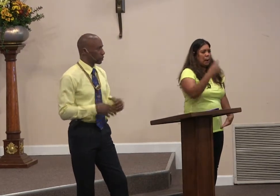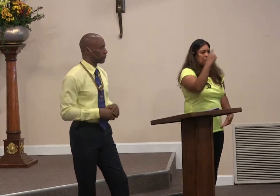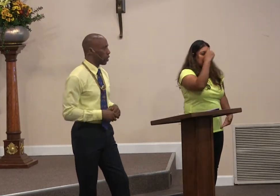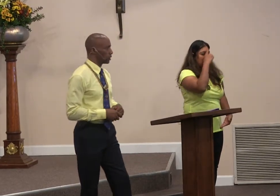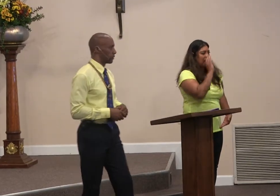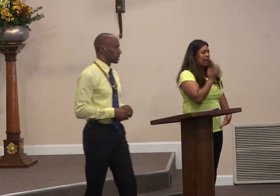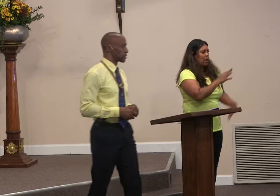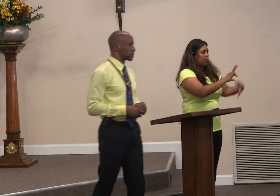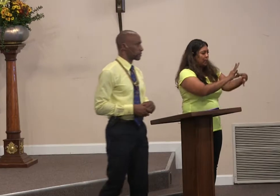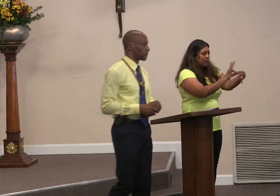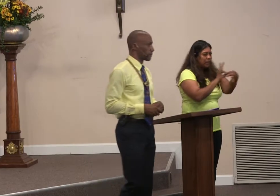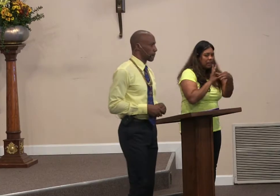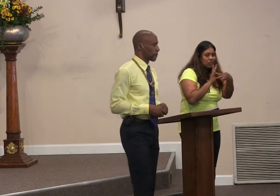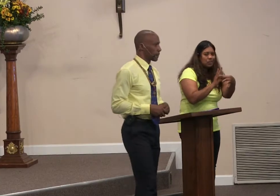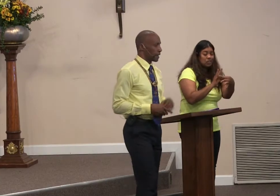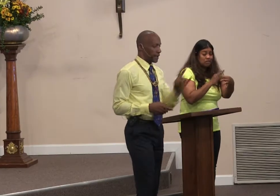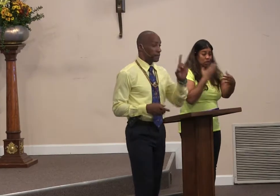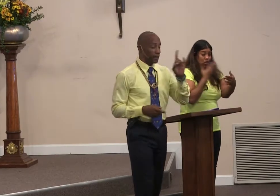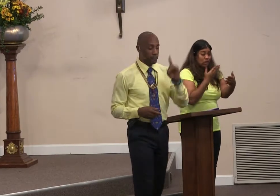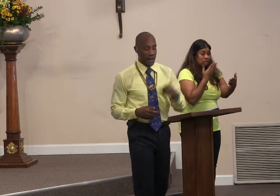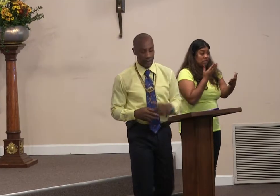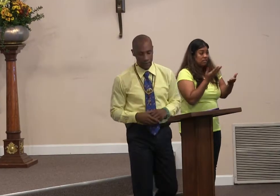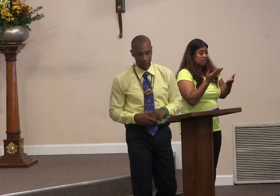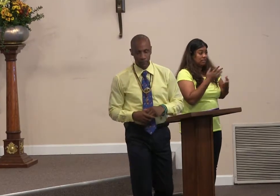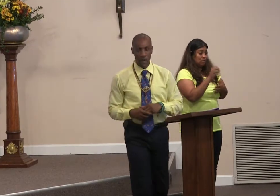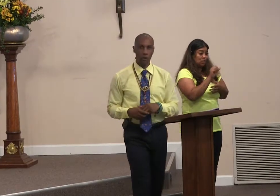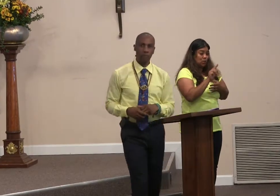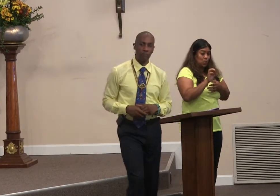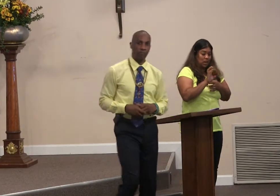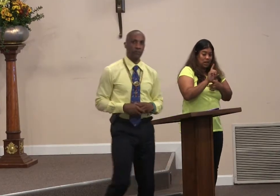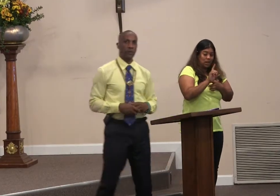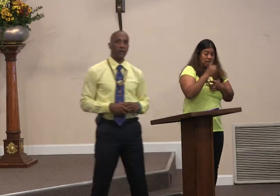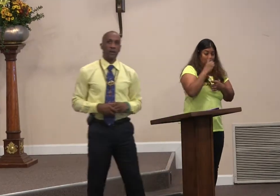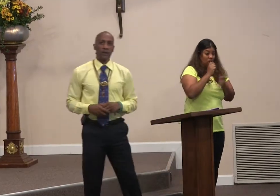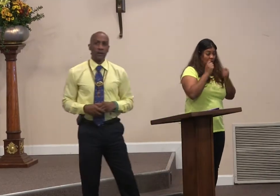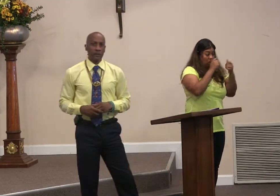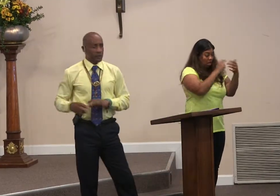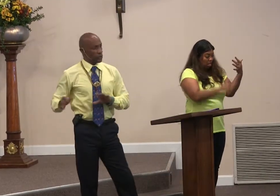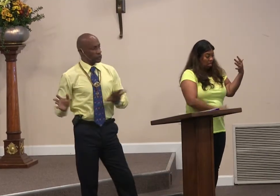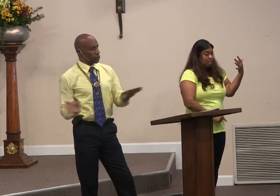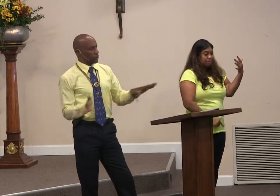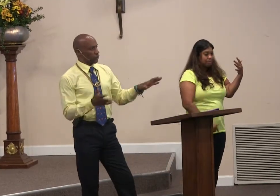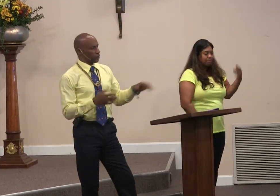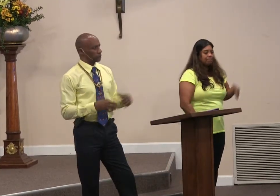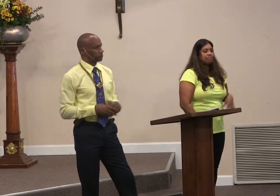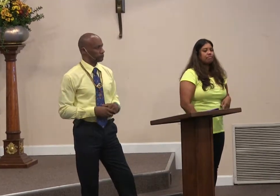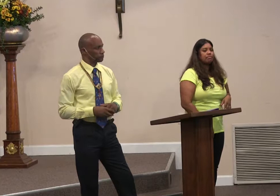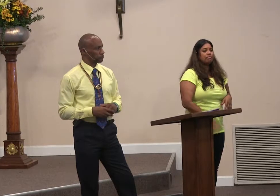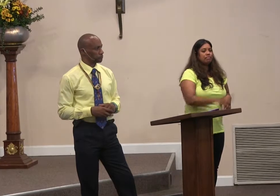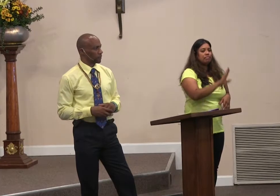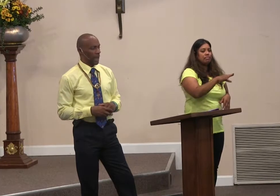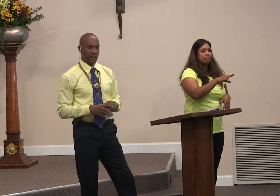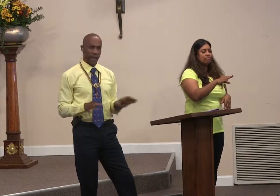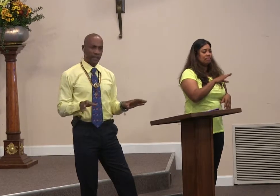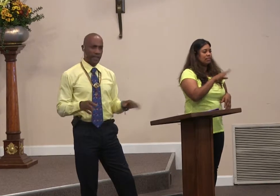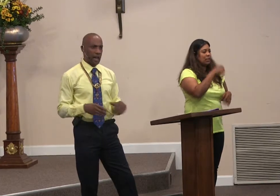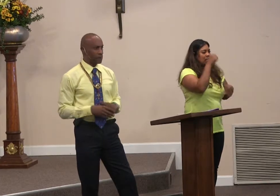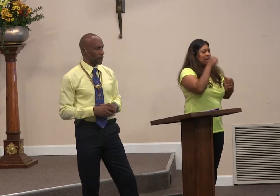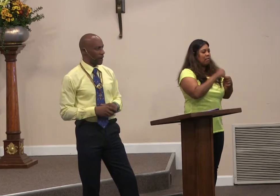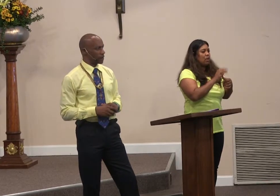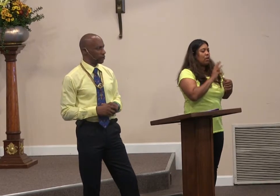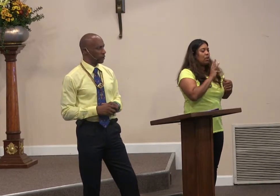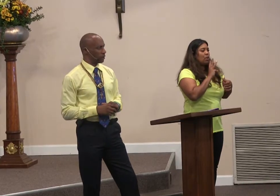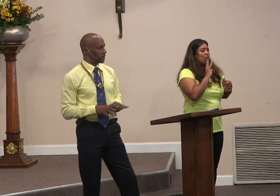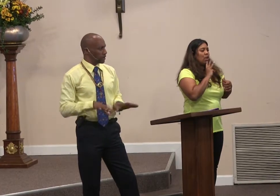good steward of all of this? Keeping in mind, now, there's a river. And a lot of